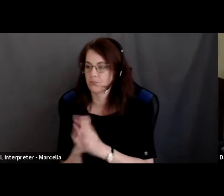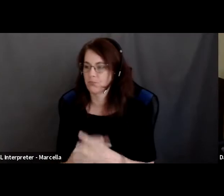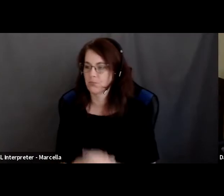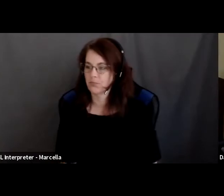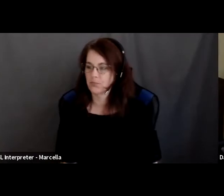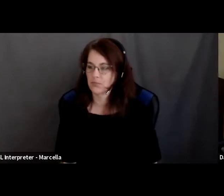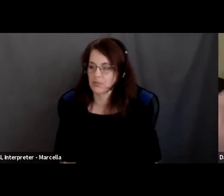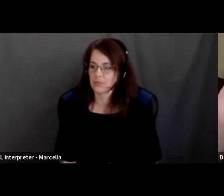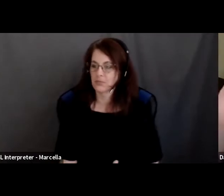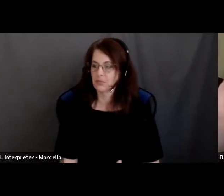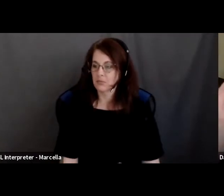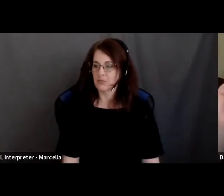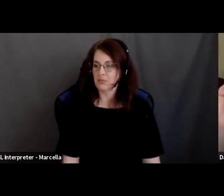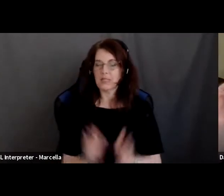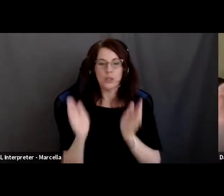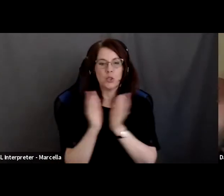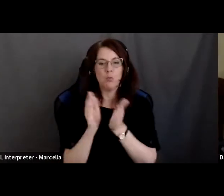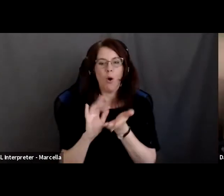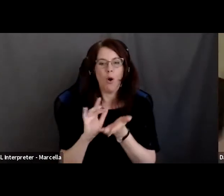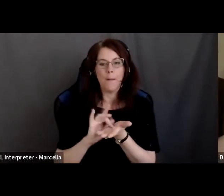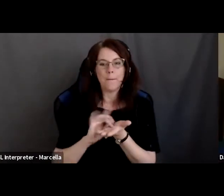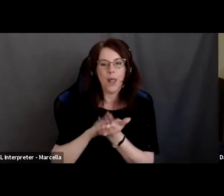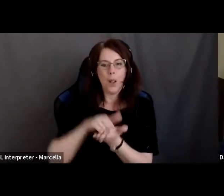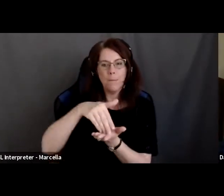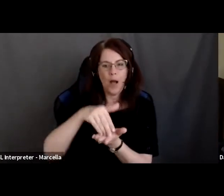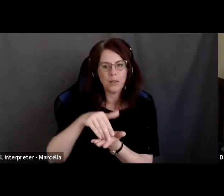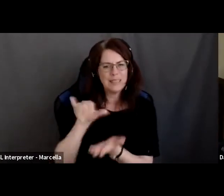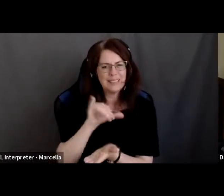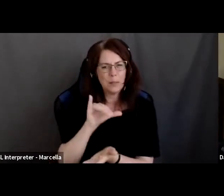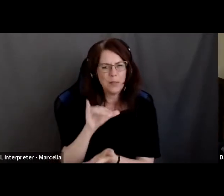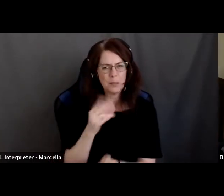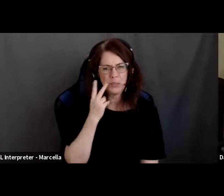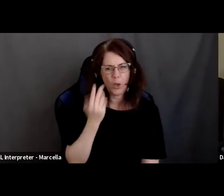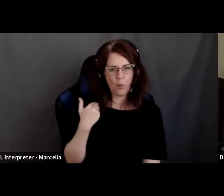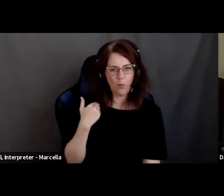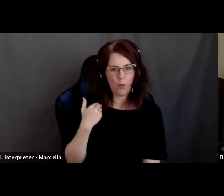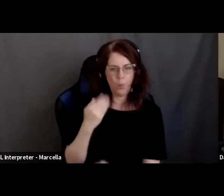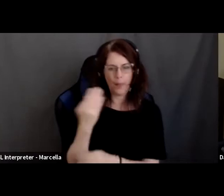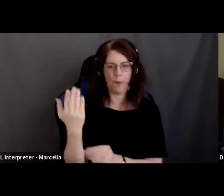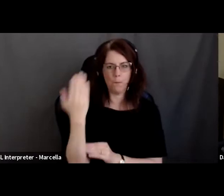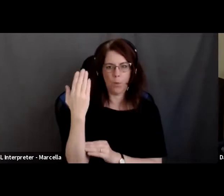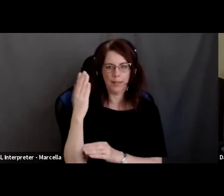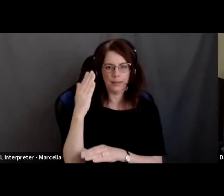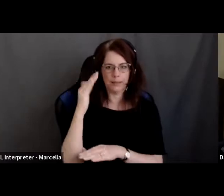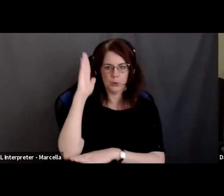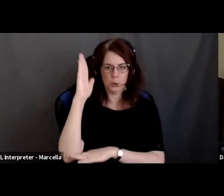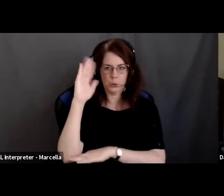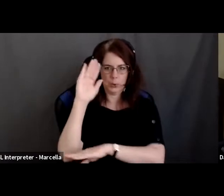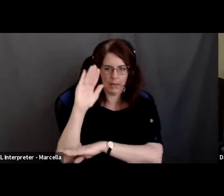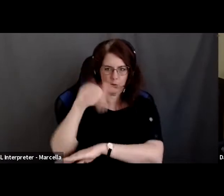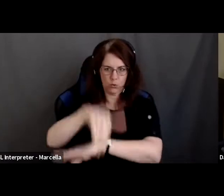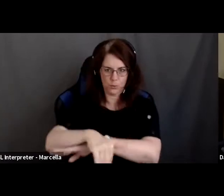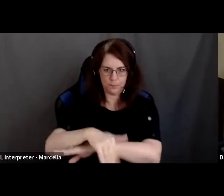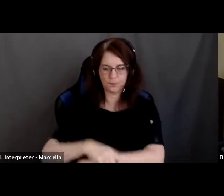In the right-hand corner is a small pill box, similar to the one we saw earlier that has morning, noon, and night